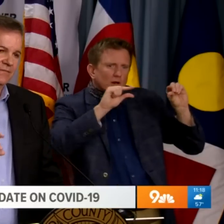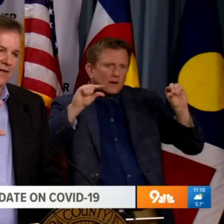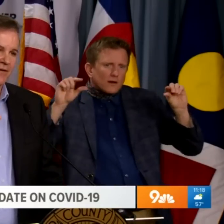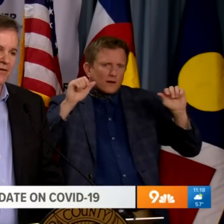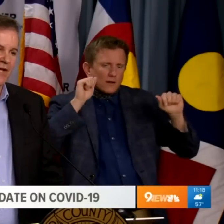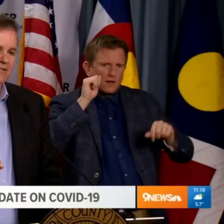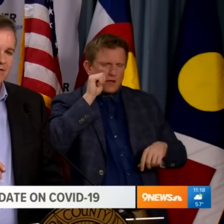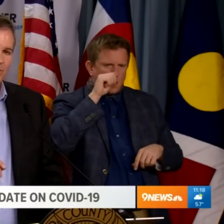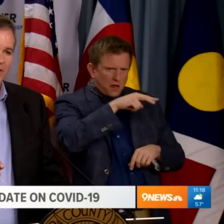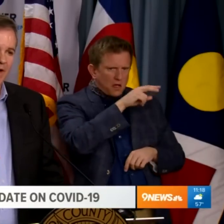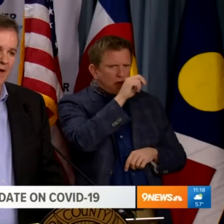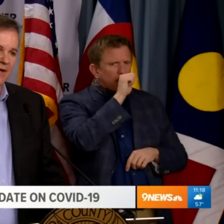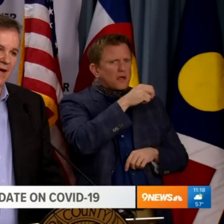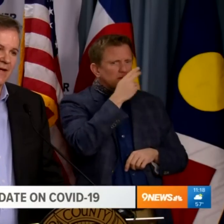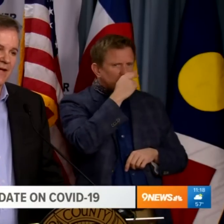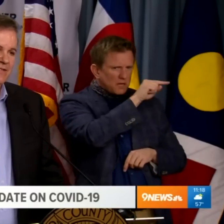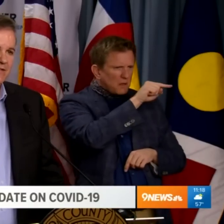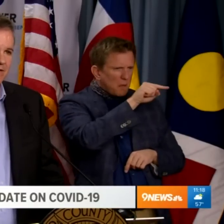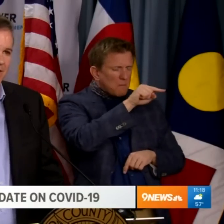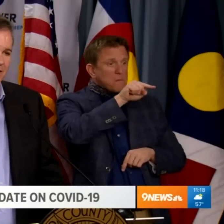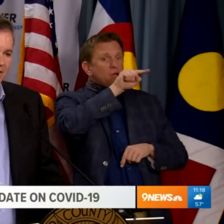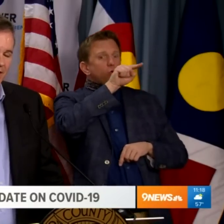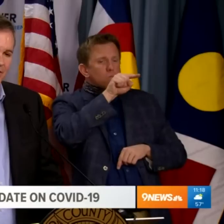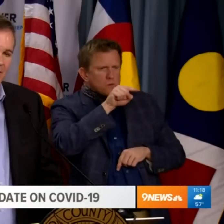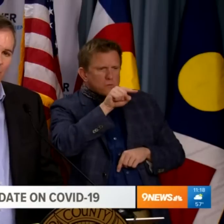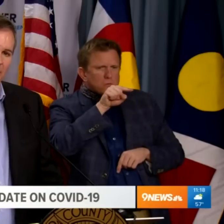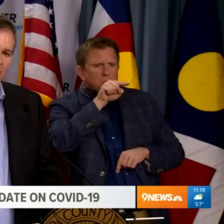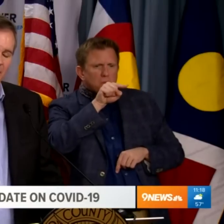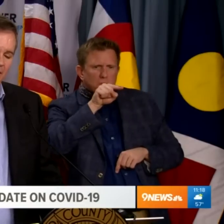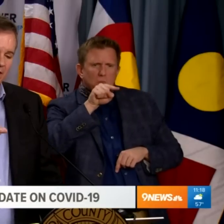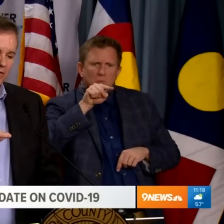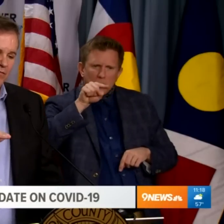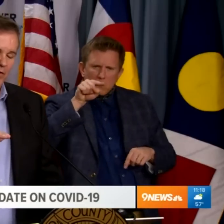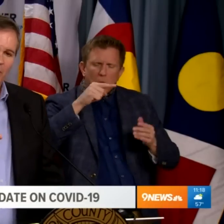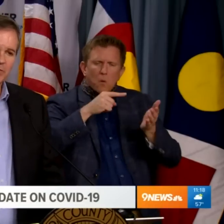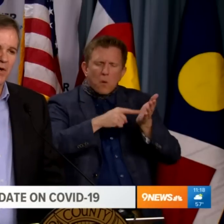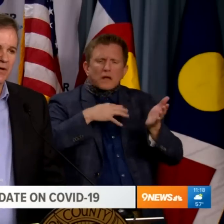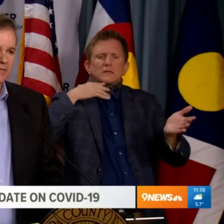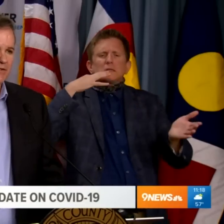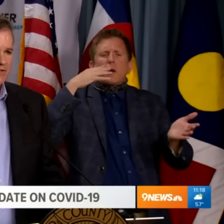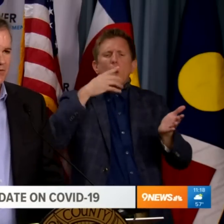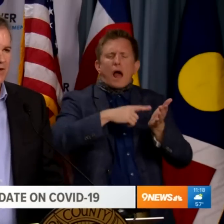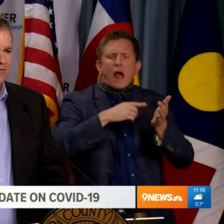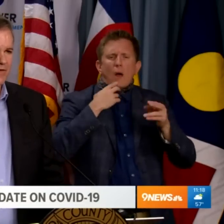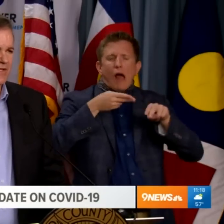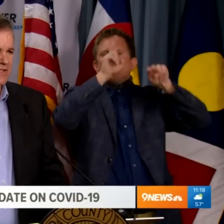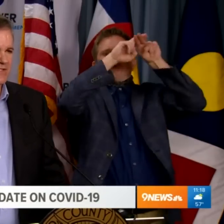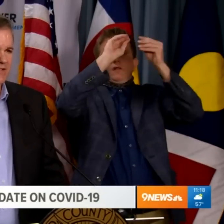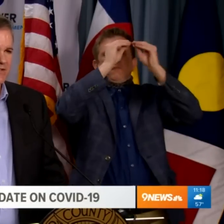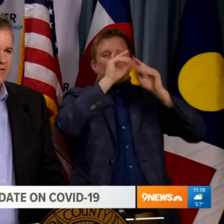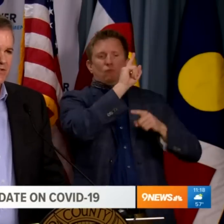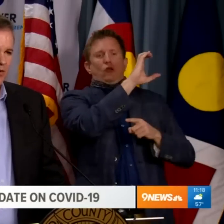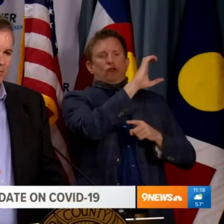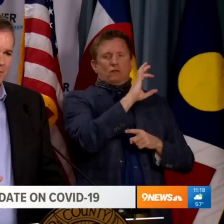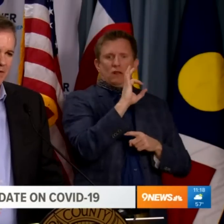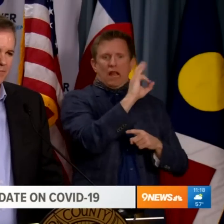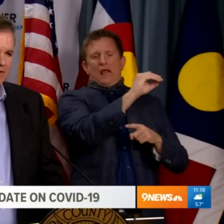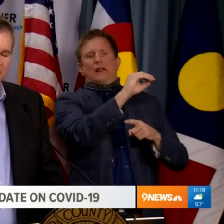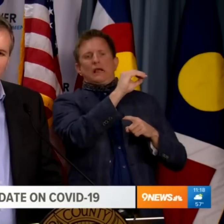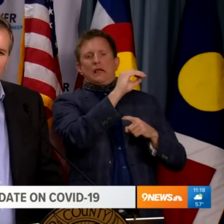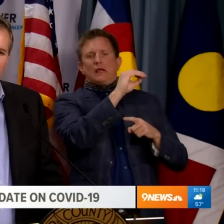of you, some charts that we put together that show the cumulative number of cases since we began this journey, but also